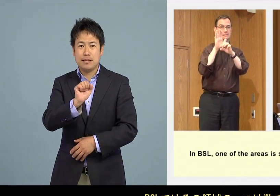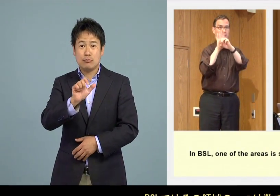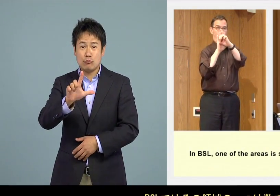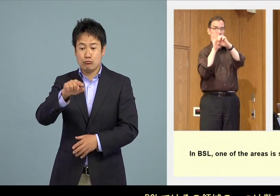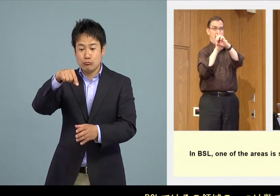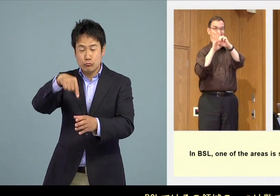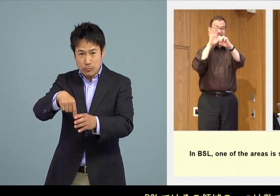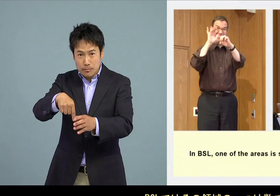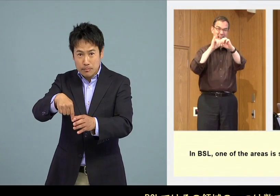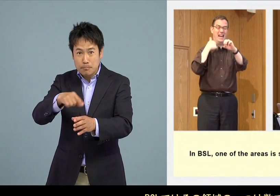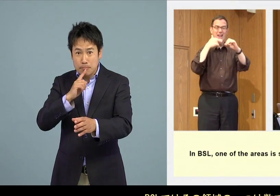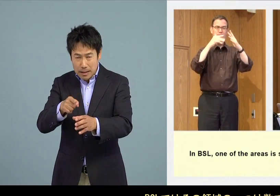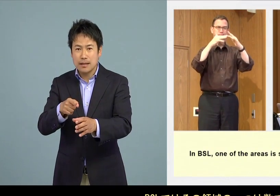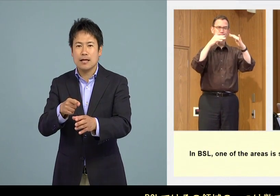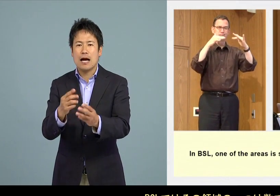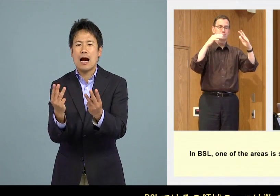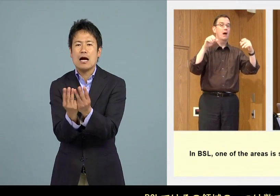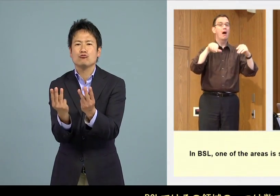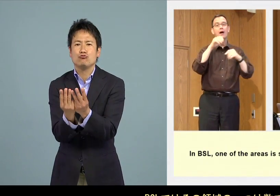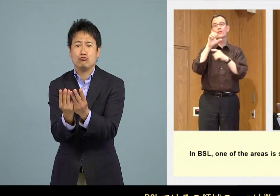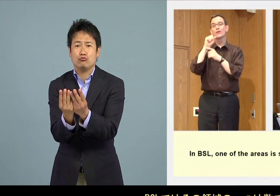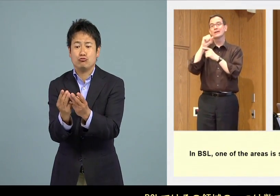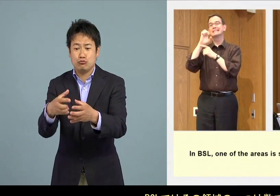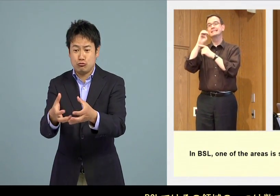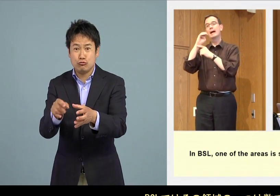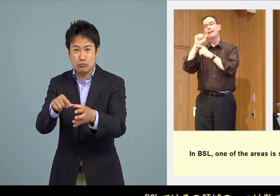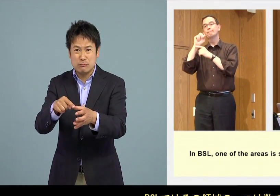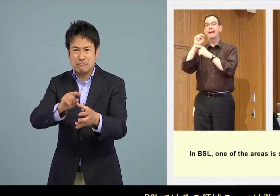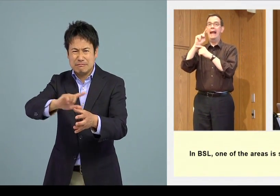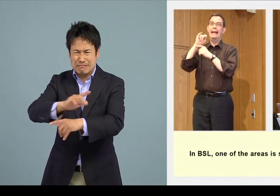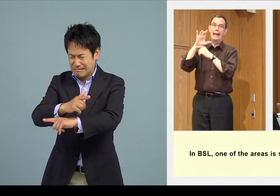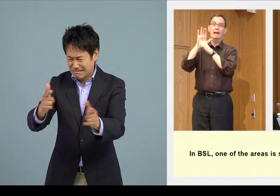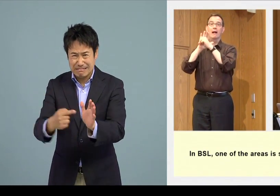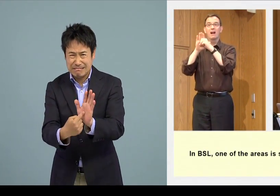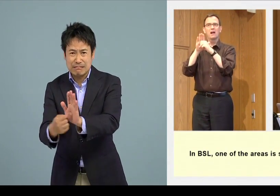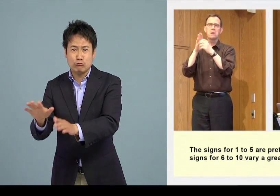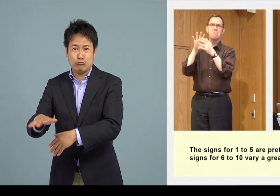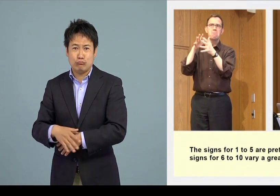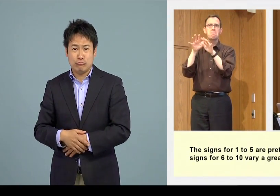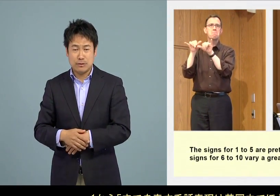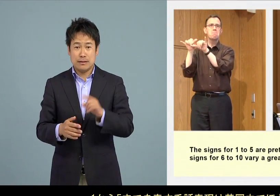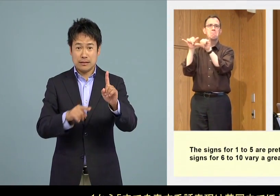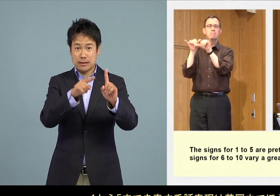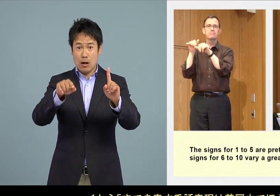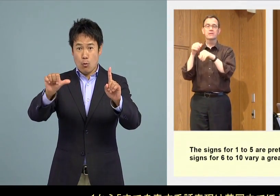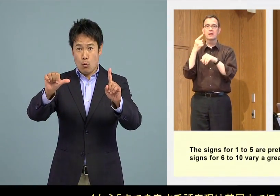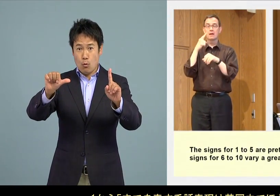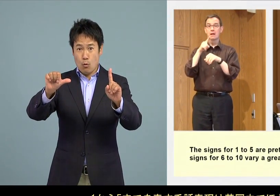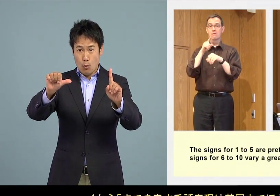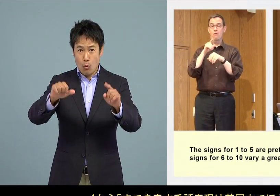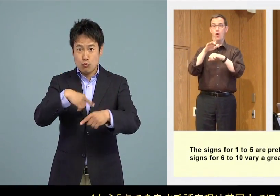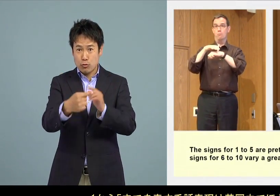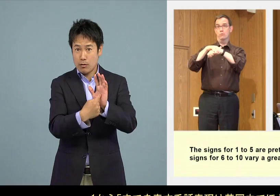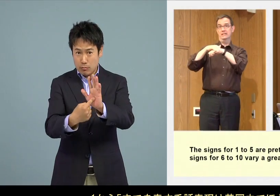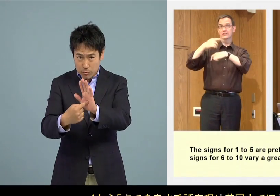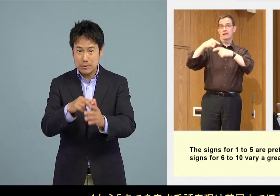In British Sign Language, one of the areas is number signs, signs for